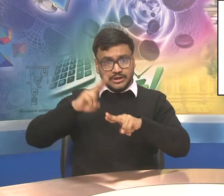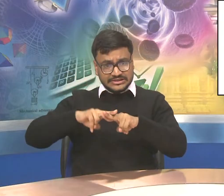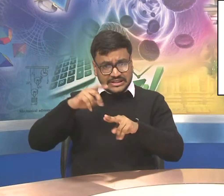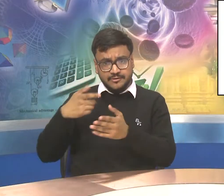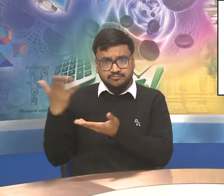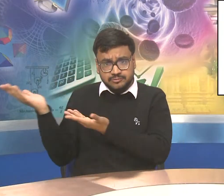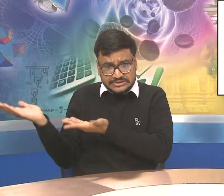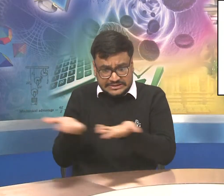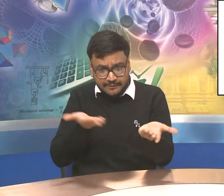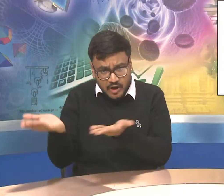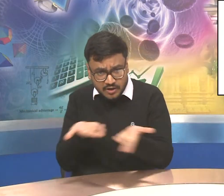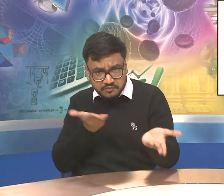library users.